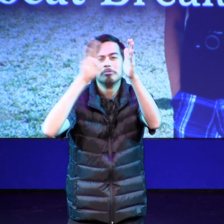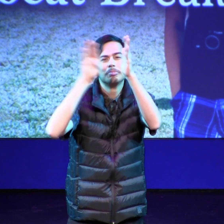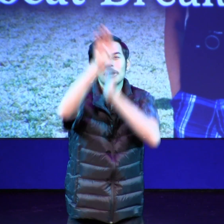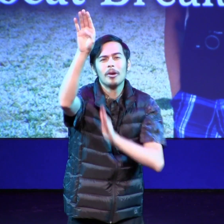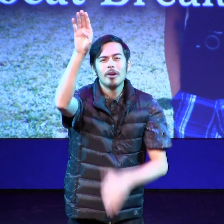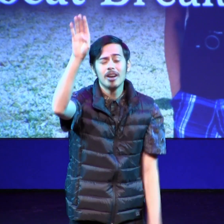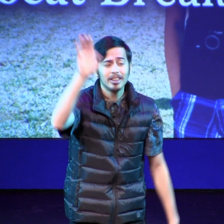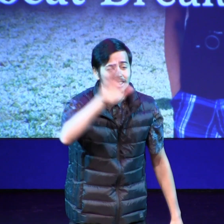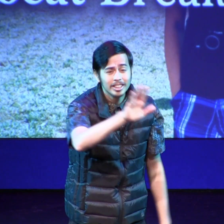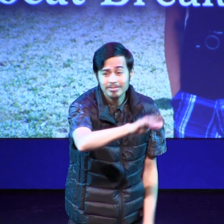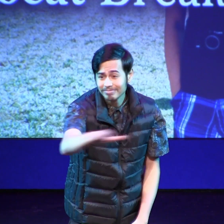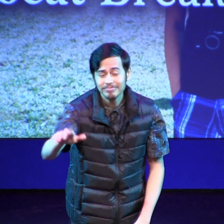and reach new heights.